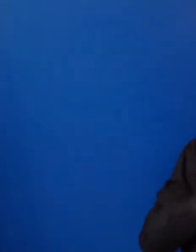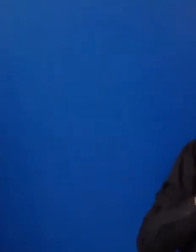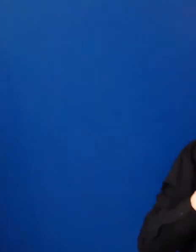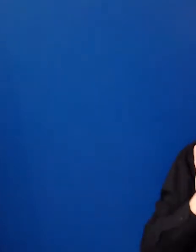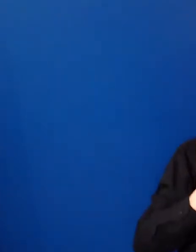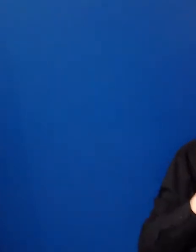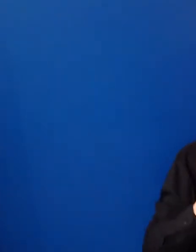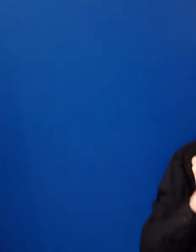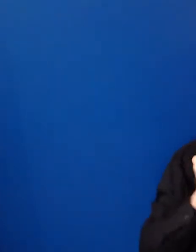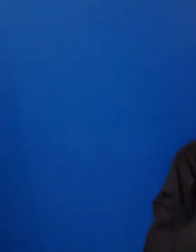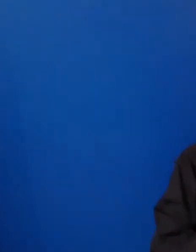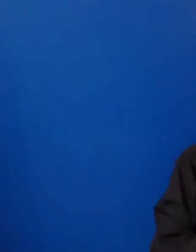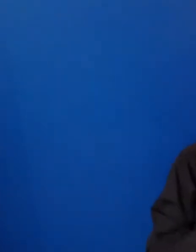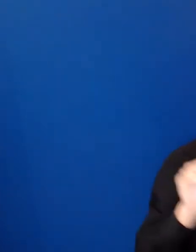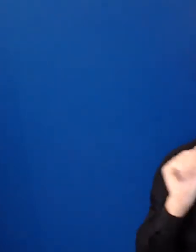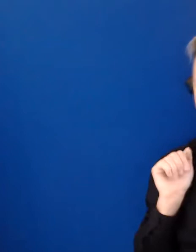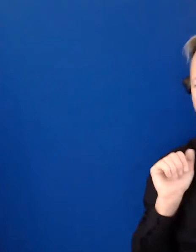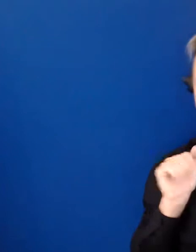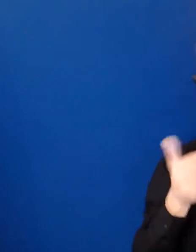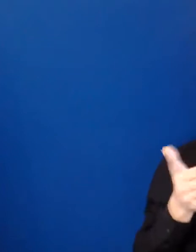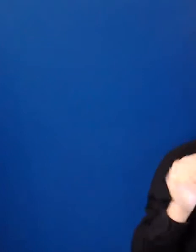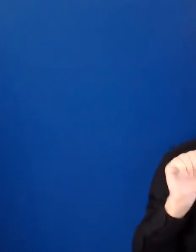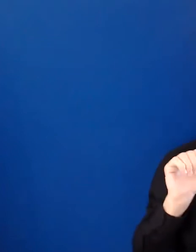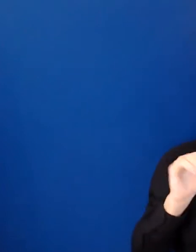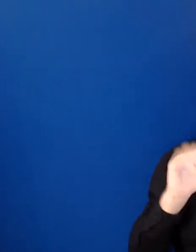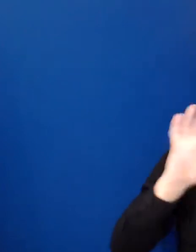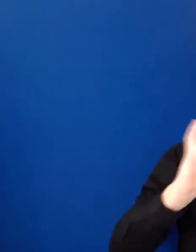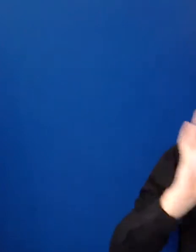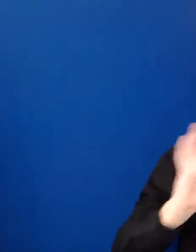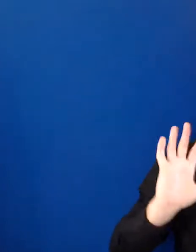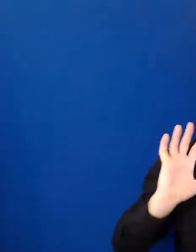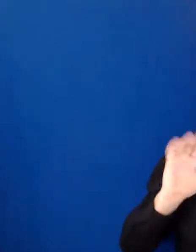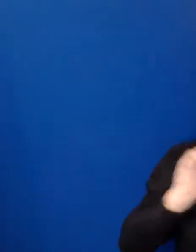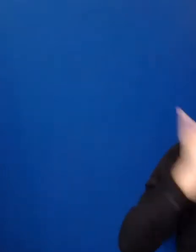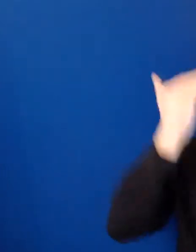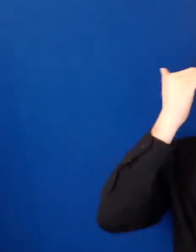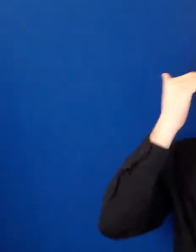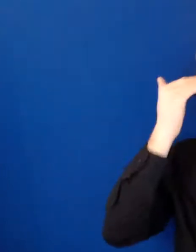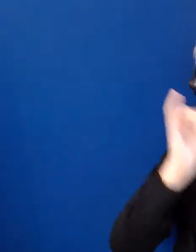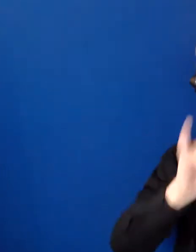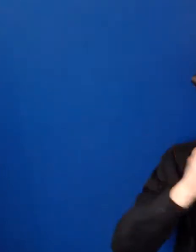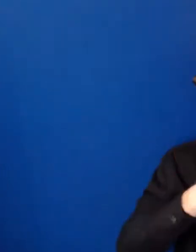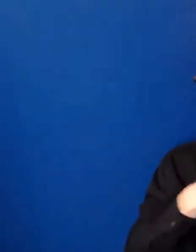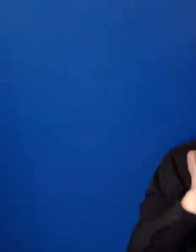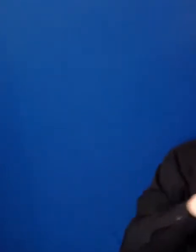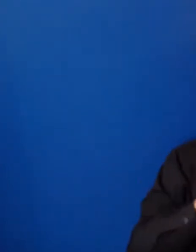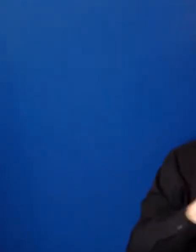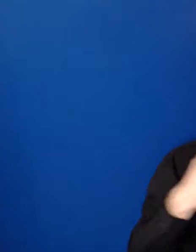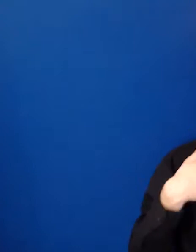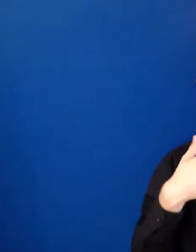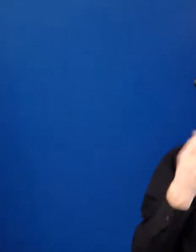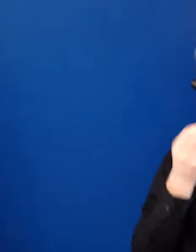push, when and when not to speak or have anything said, or knowing who